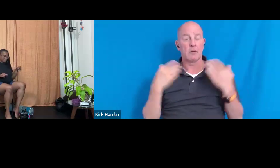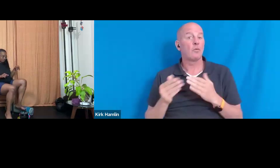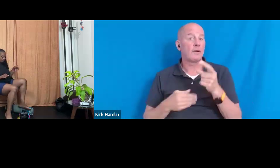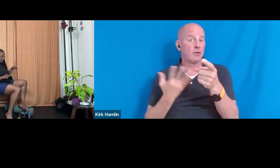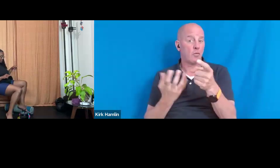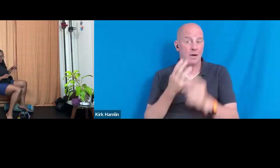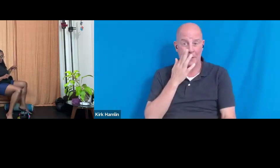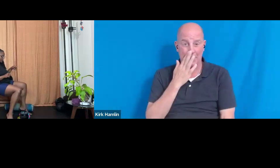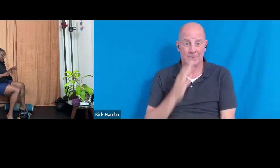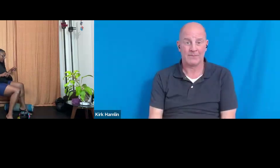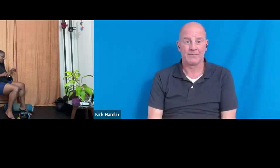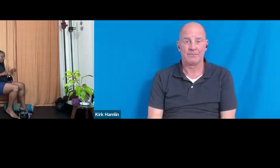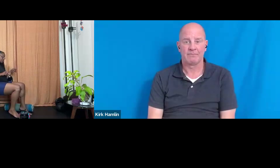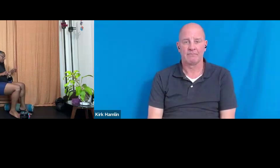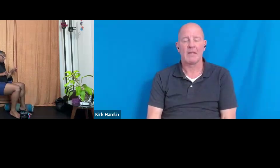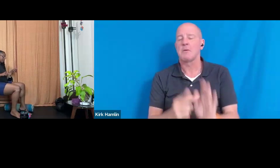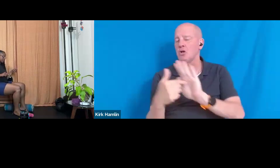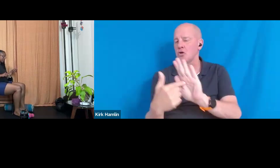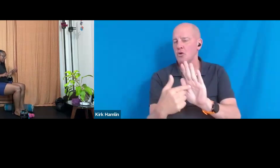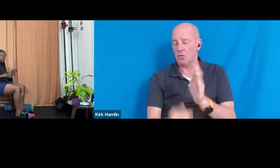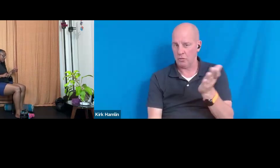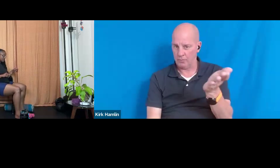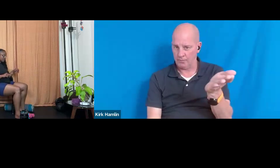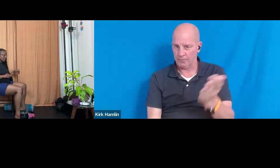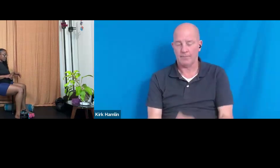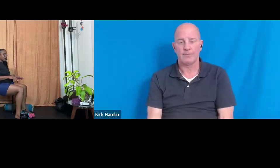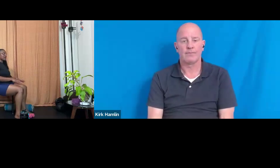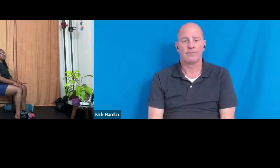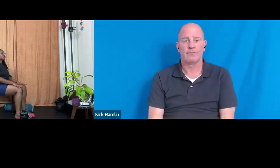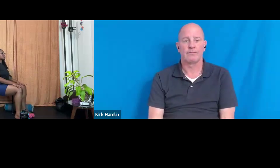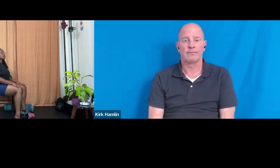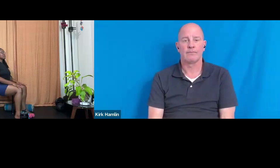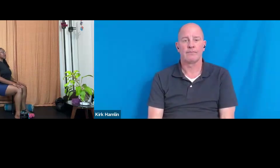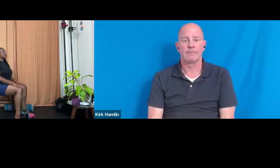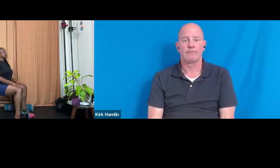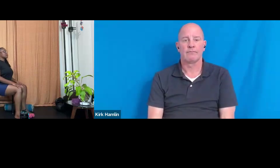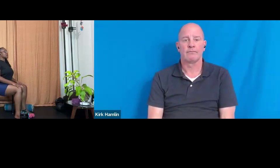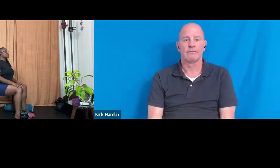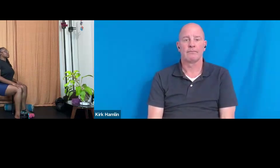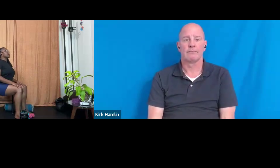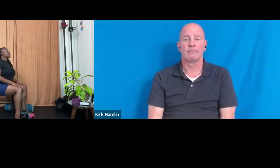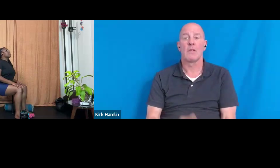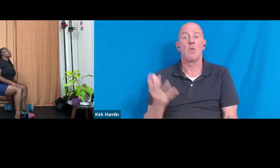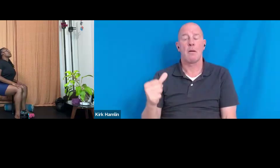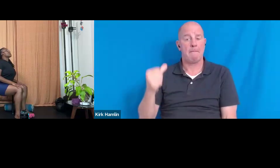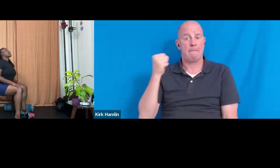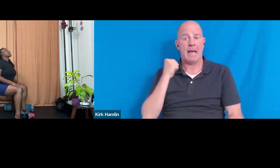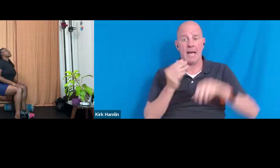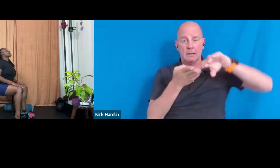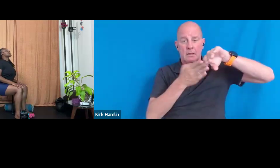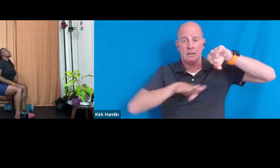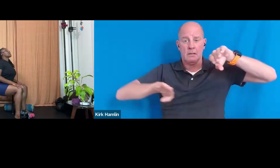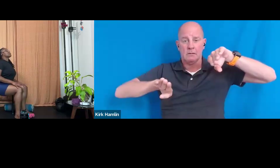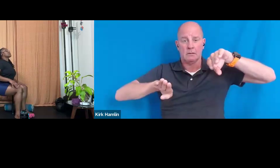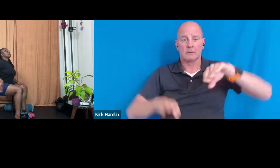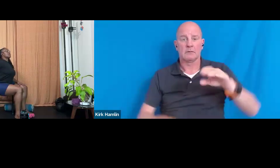and I'm gonna move to the side just for demonstration purposes. So we're gonna try and arch our back to whatever is comfortable and